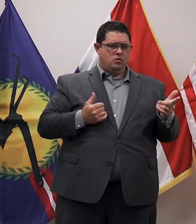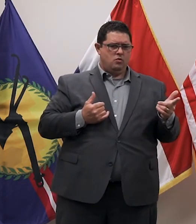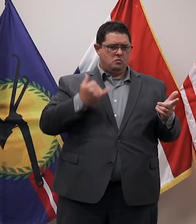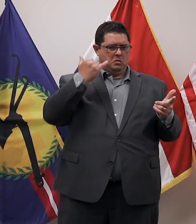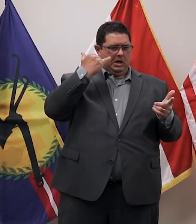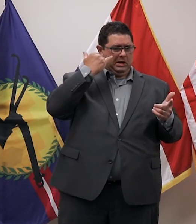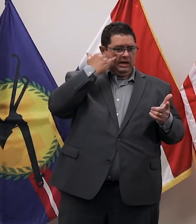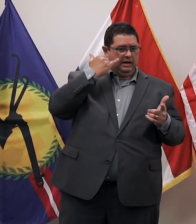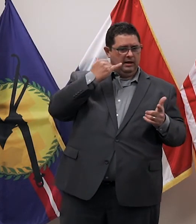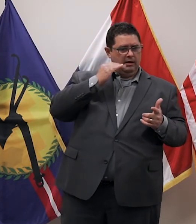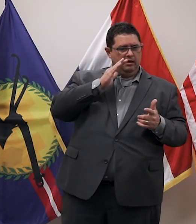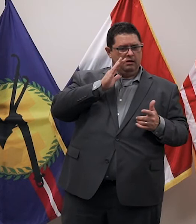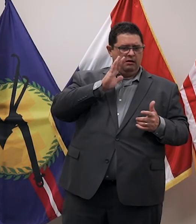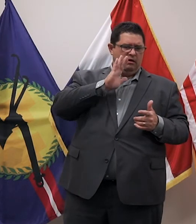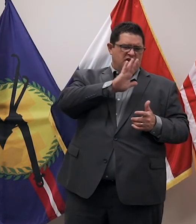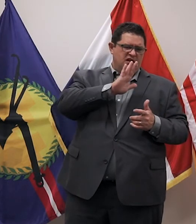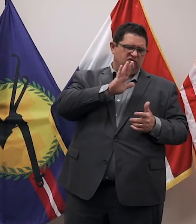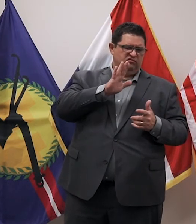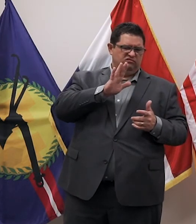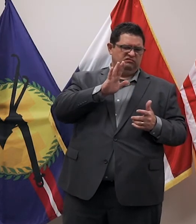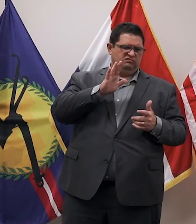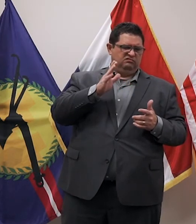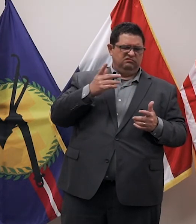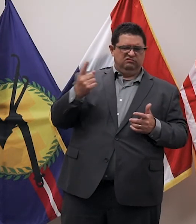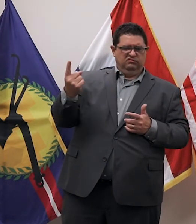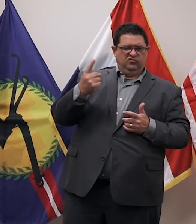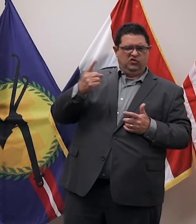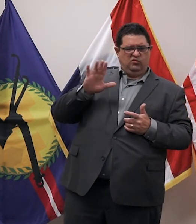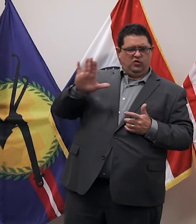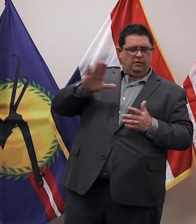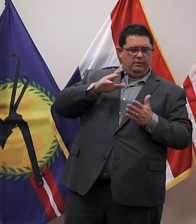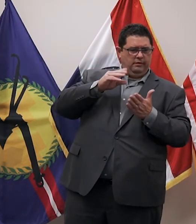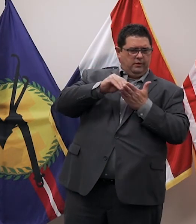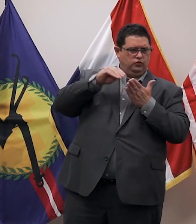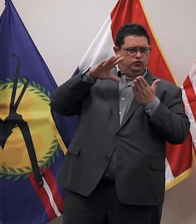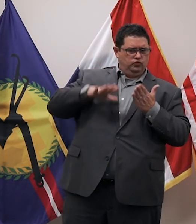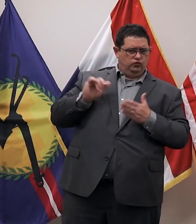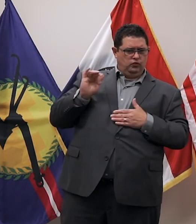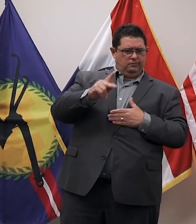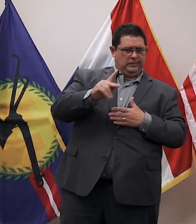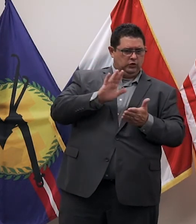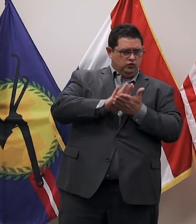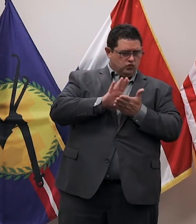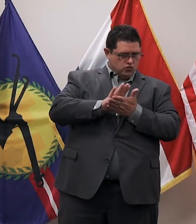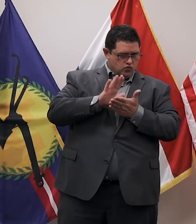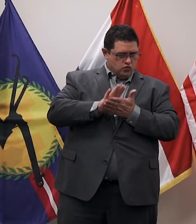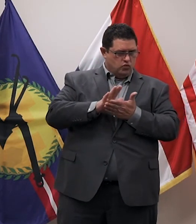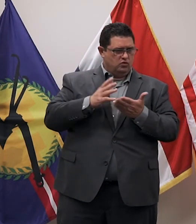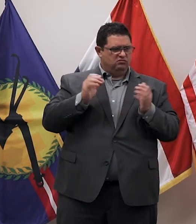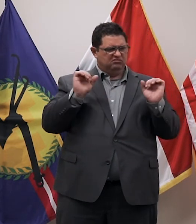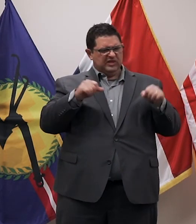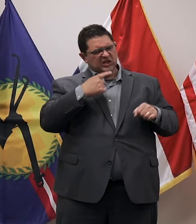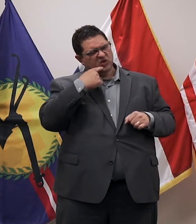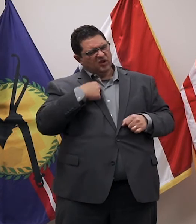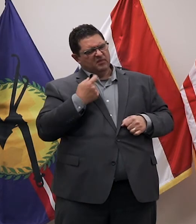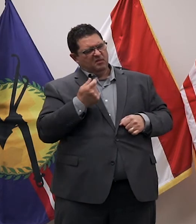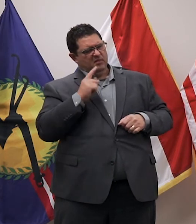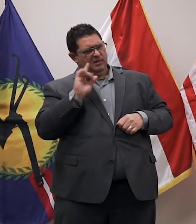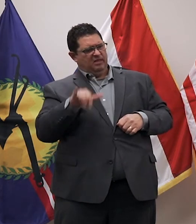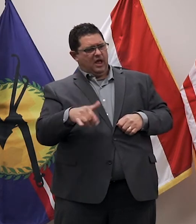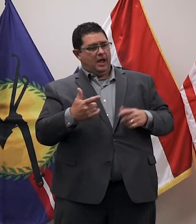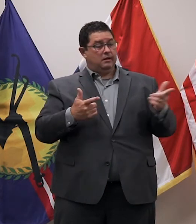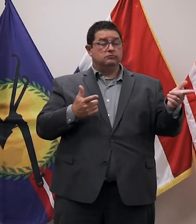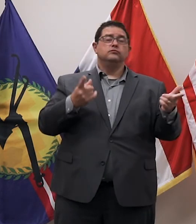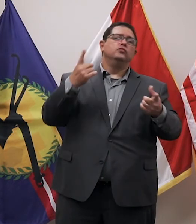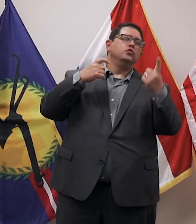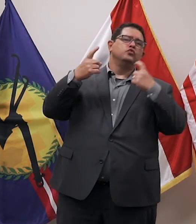plan on going back to school, is that going to be a mandatory thing for most school districts in the county? Can you talk to me a little bit about that? Yeah, the question